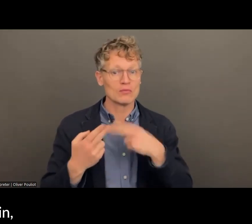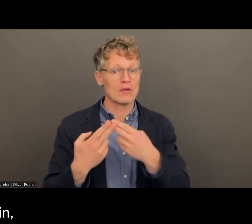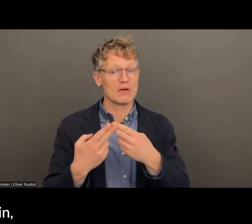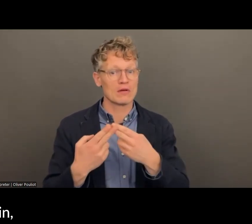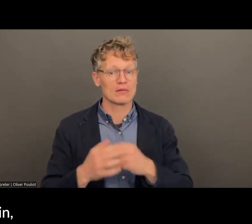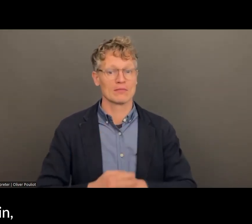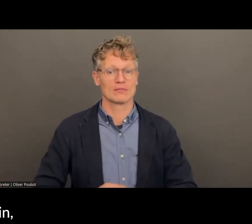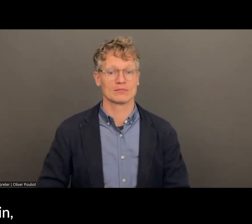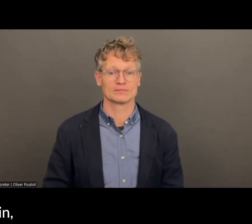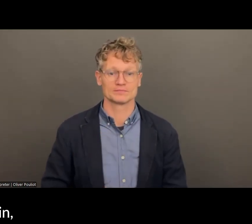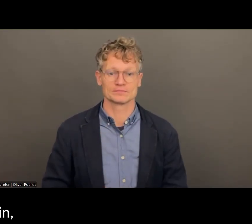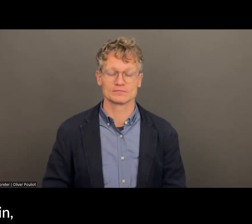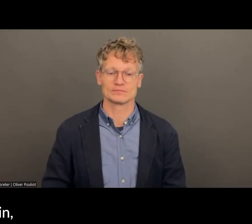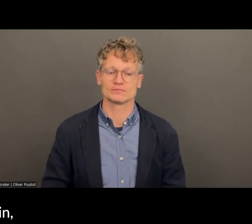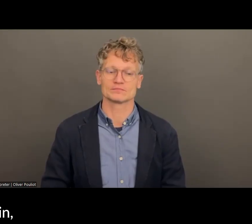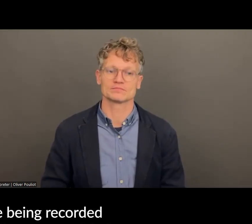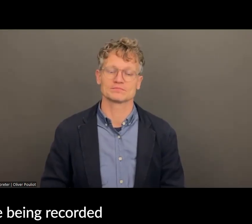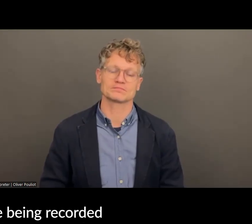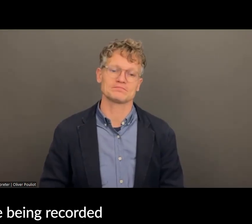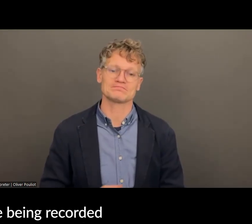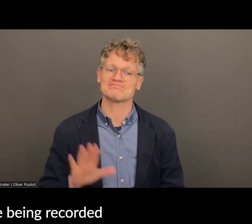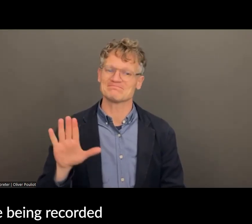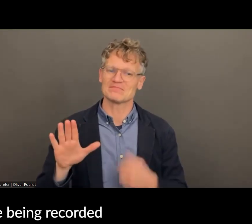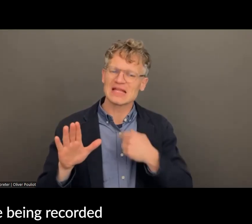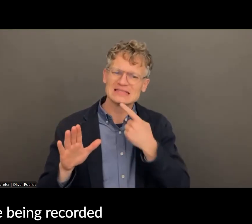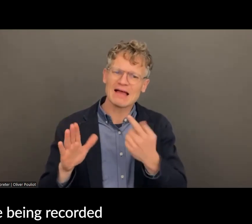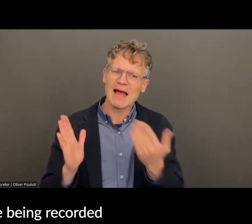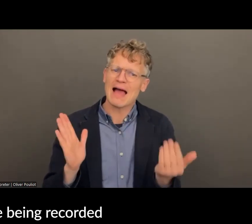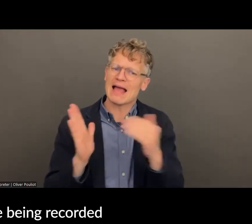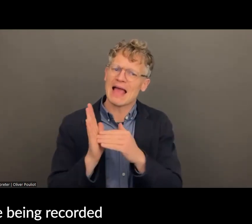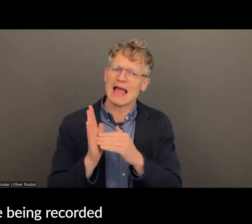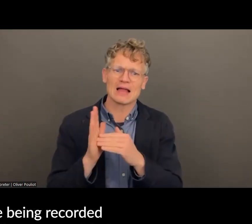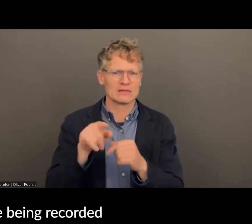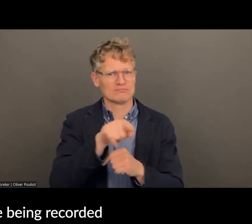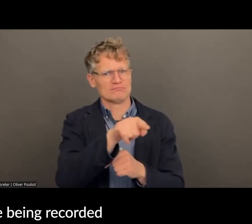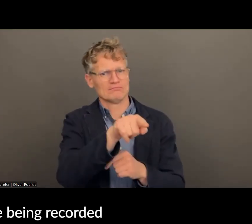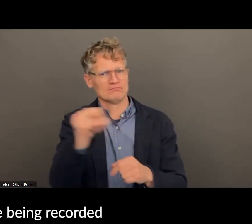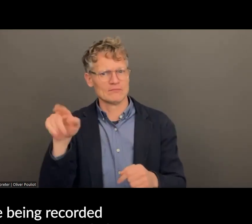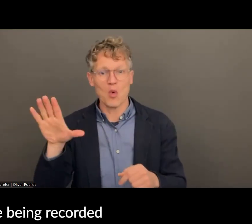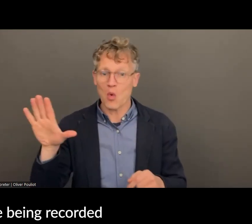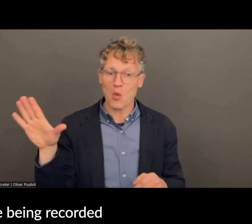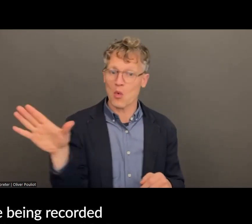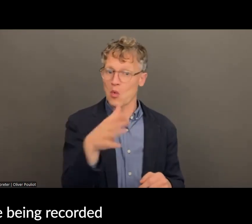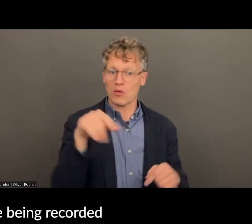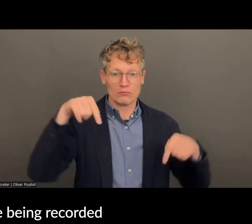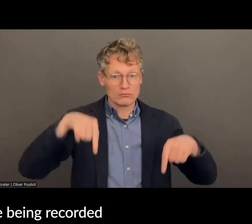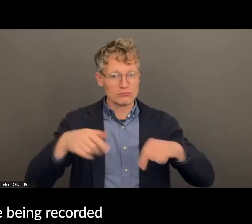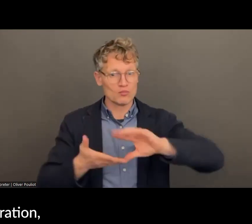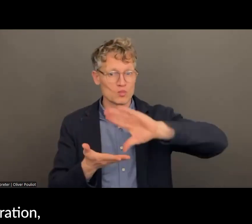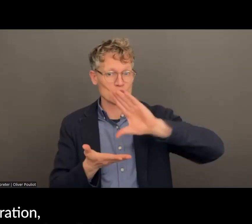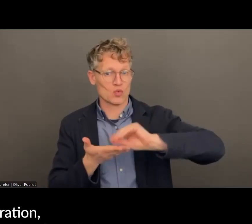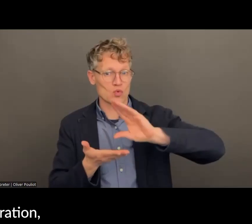And again, just for all of our participants, all of the questions are being recorded, and since